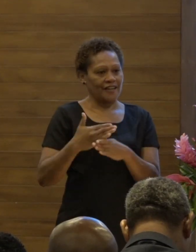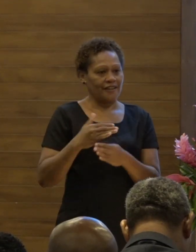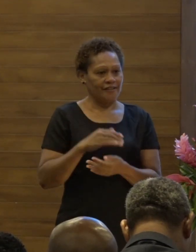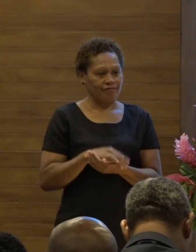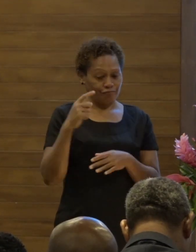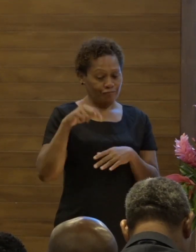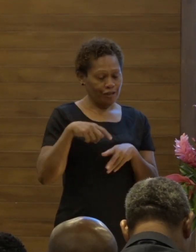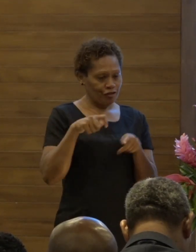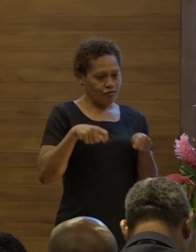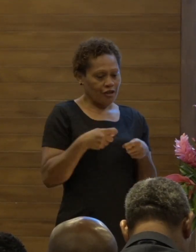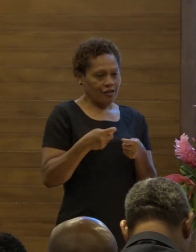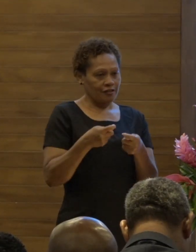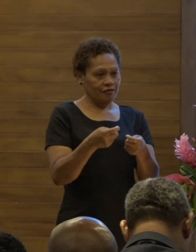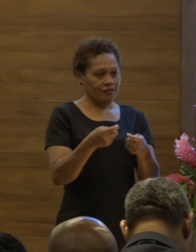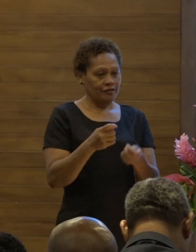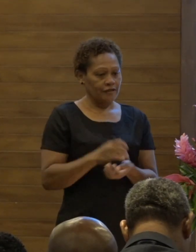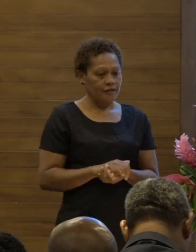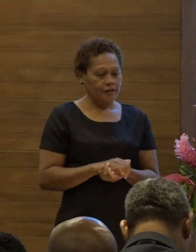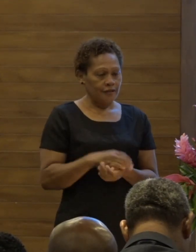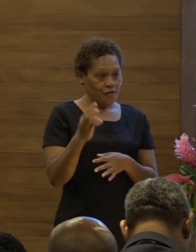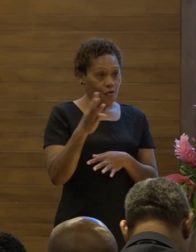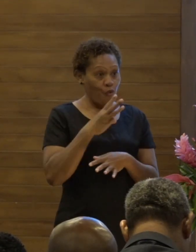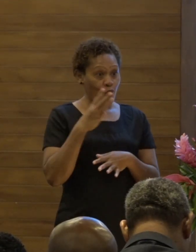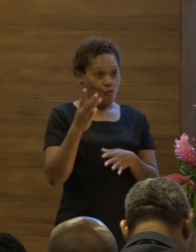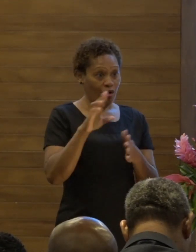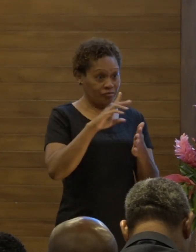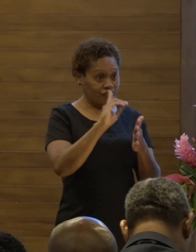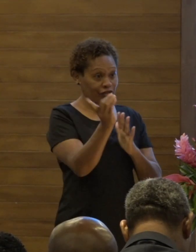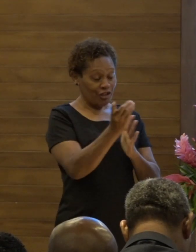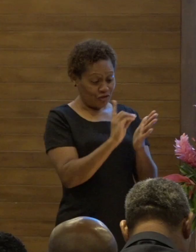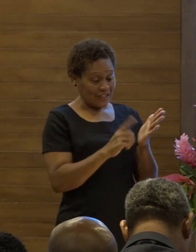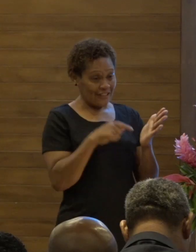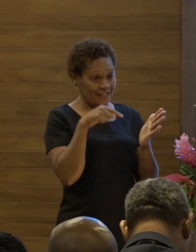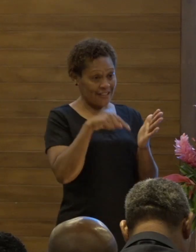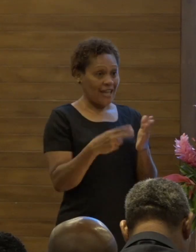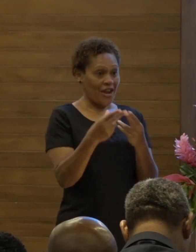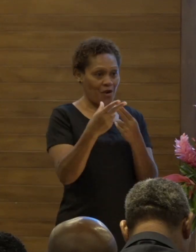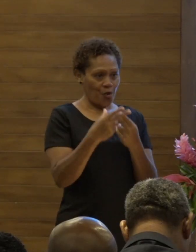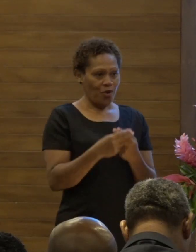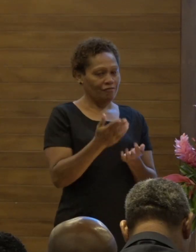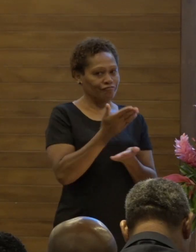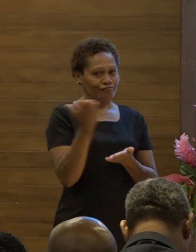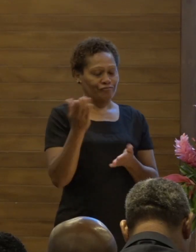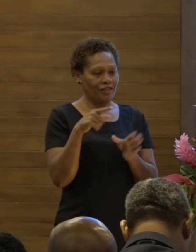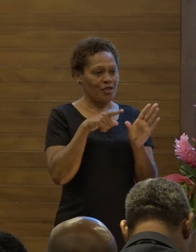These strategies were designed with you in mind.